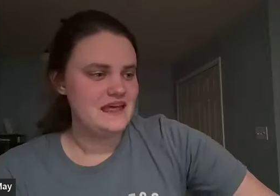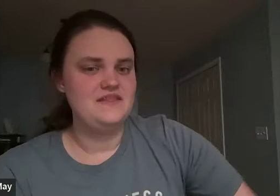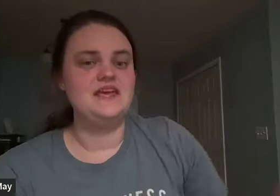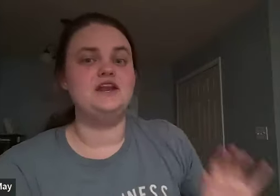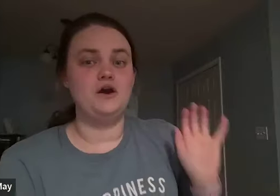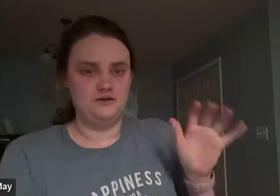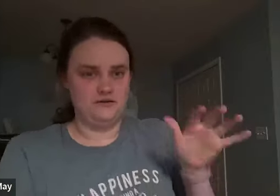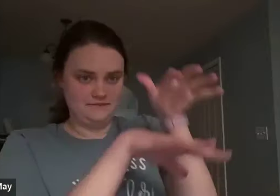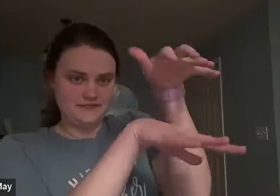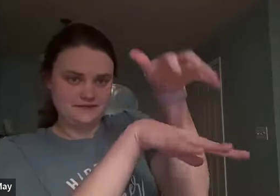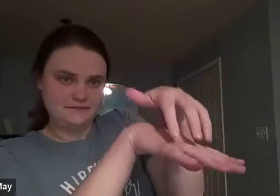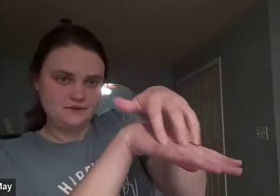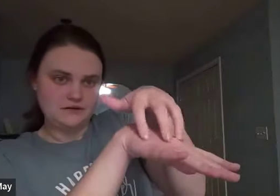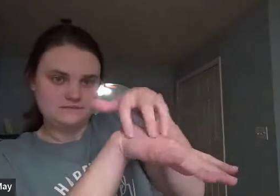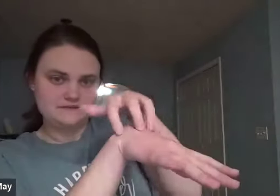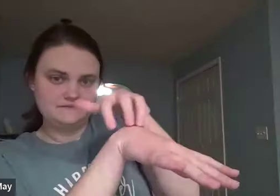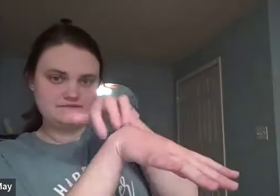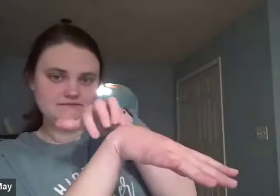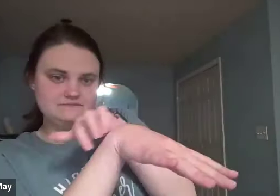And then our grapes.